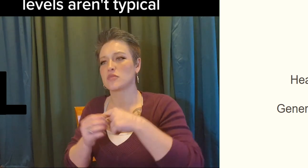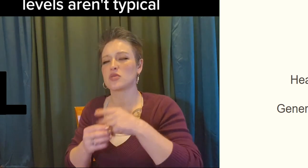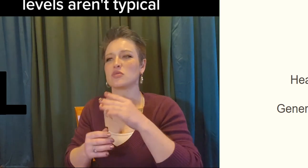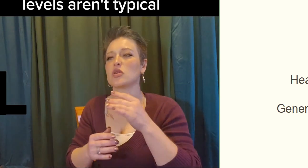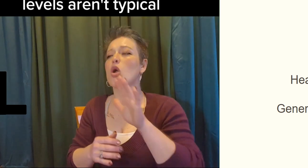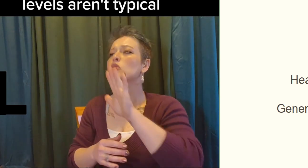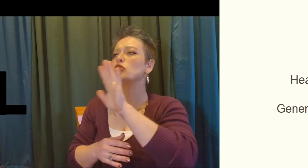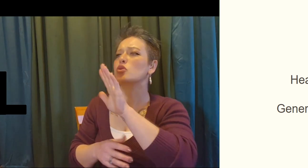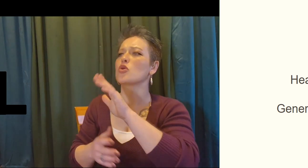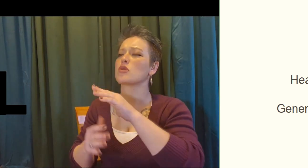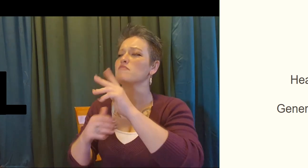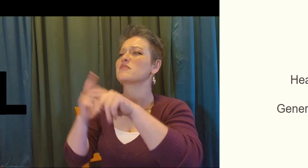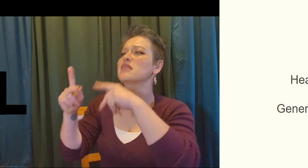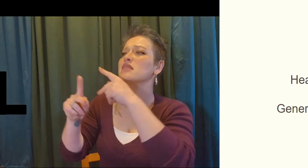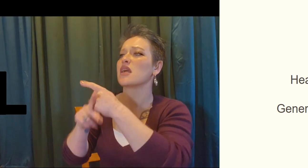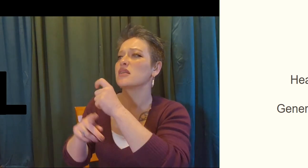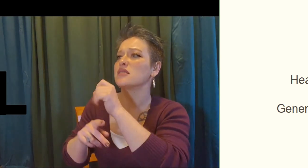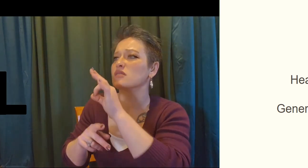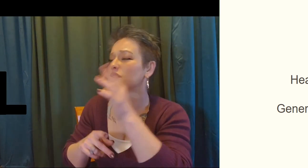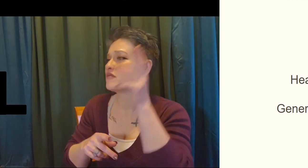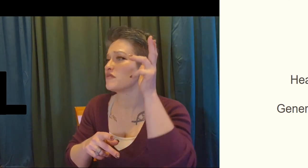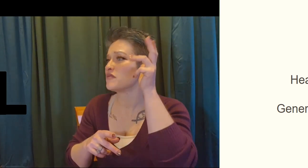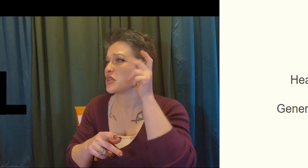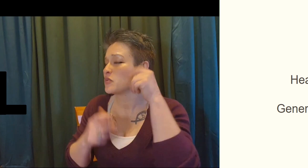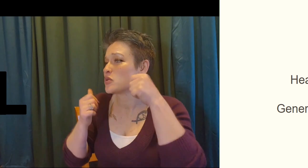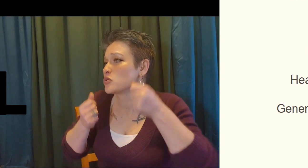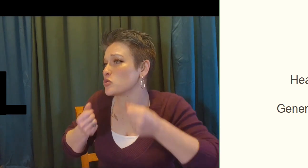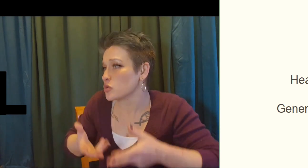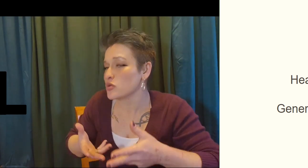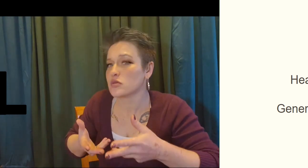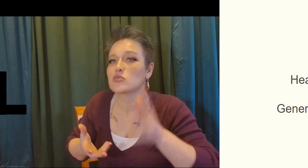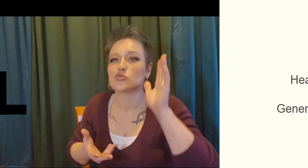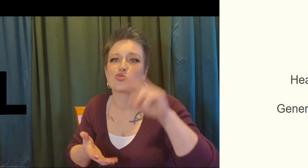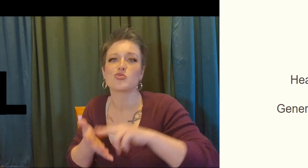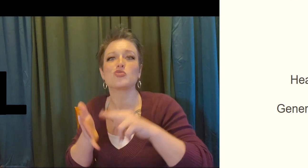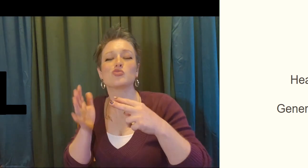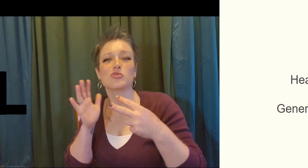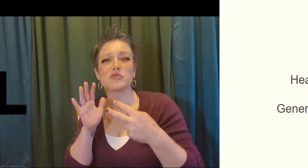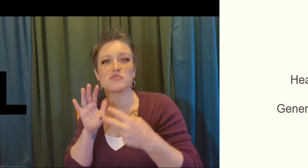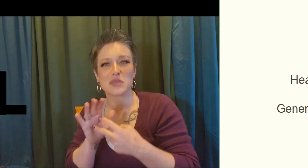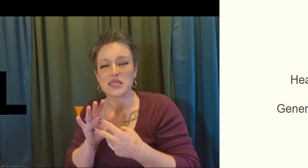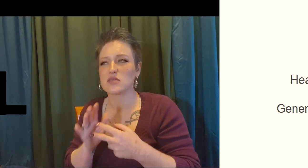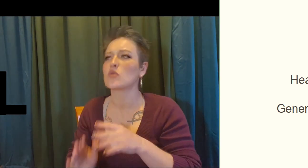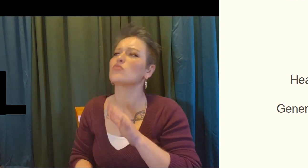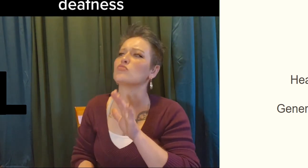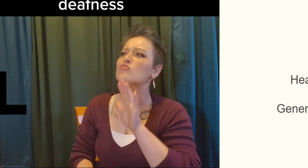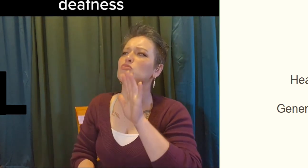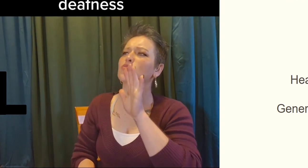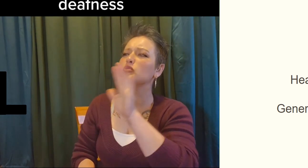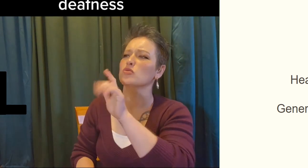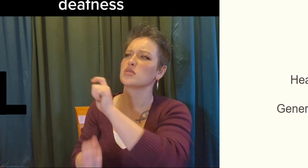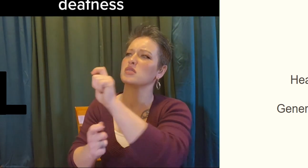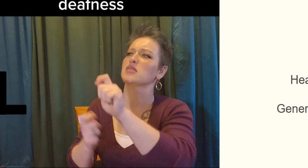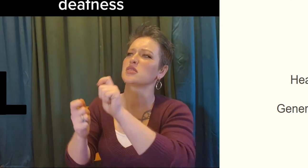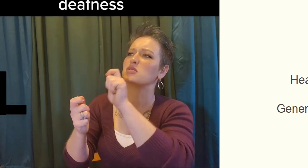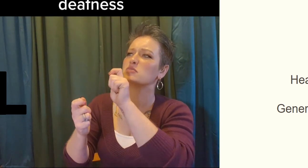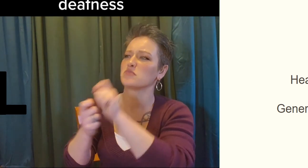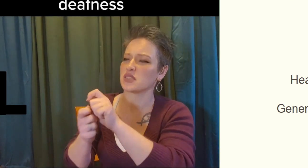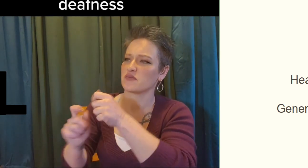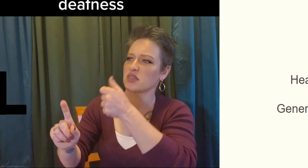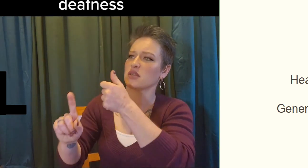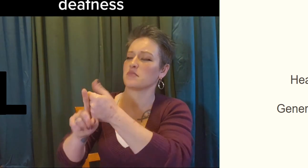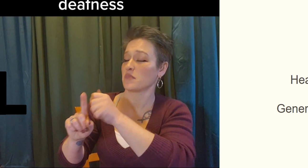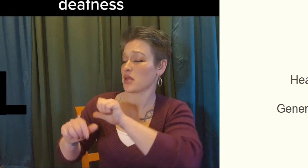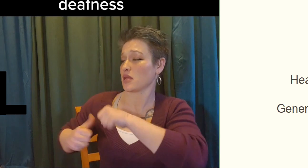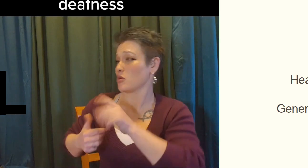typical. If we're talking about, your kind of hearing loss, it tends to mean what